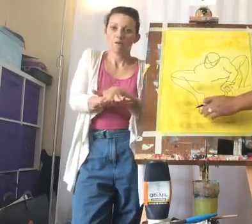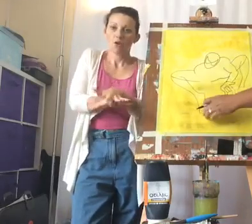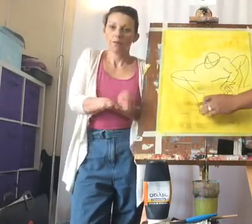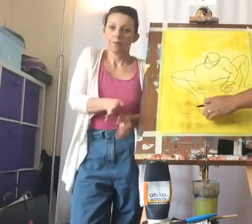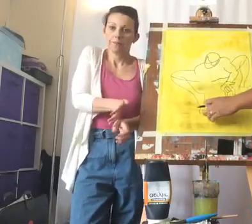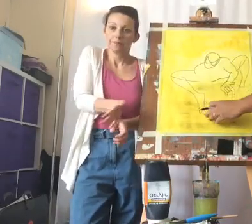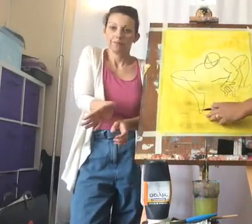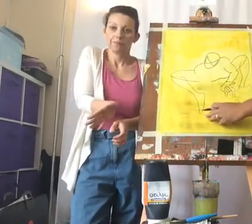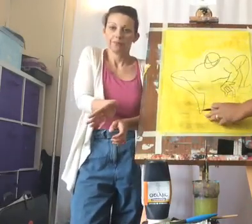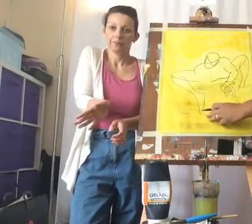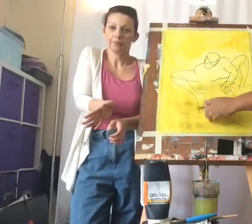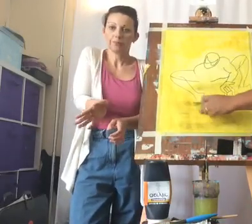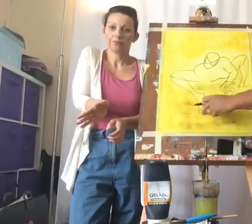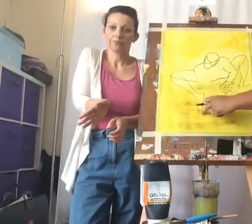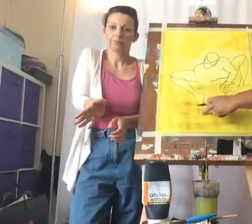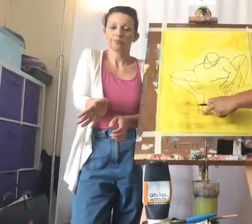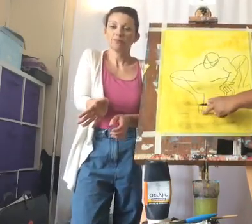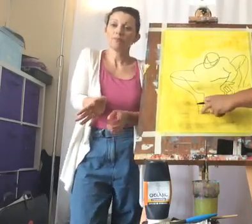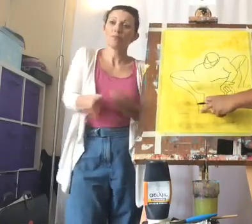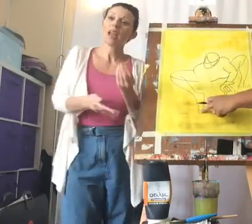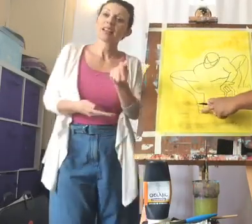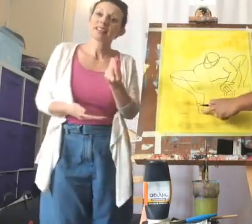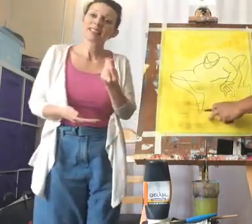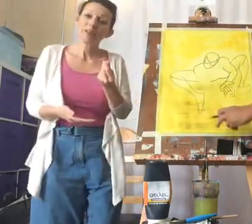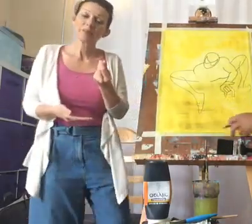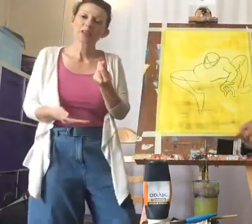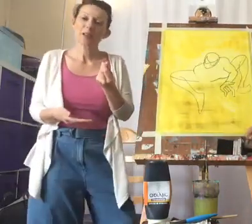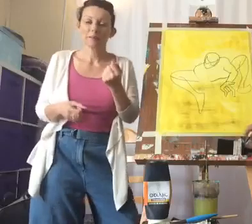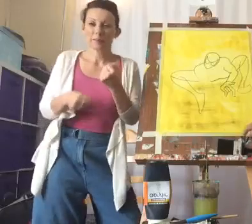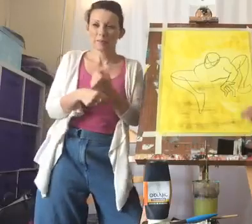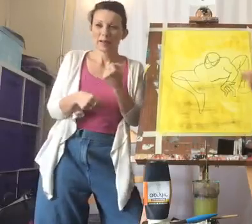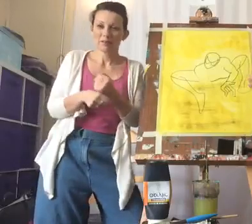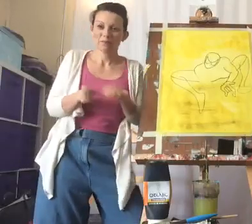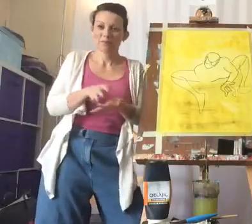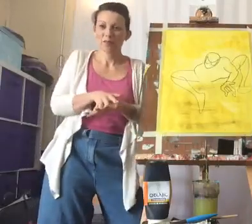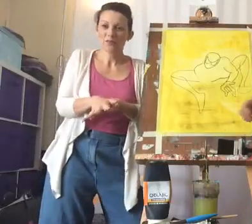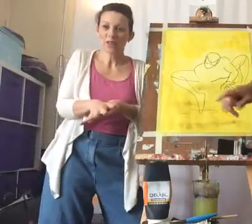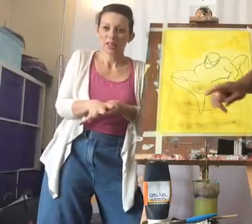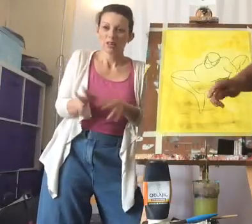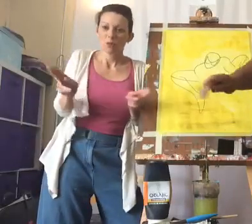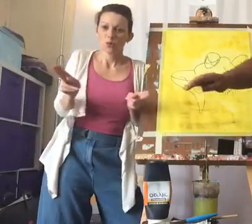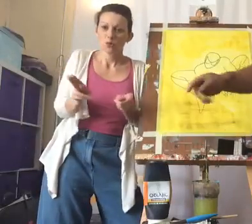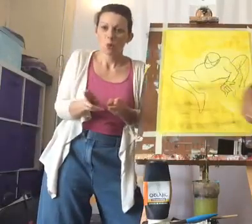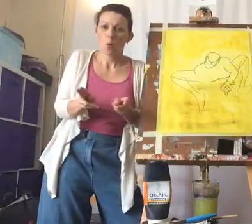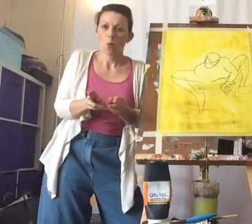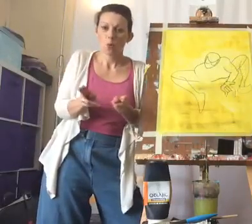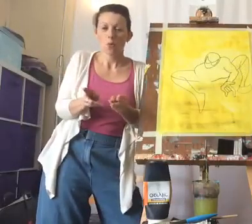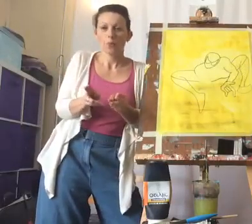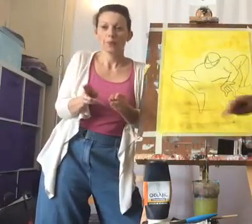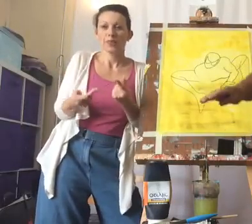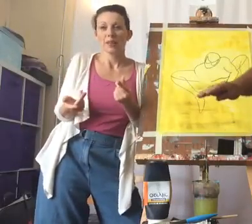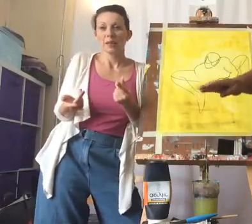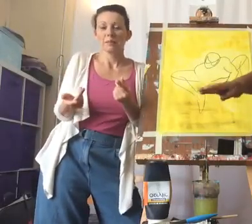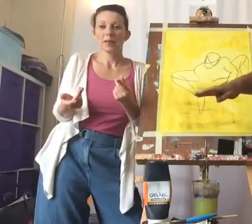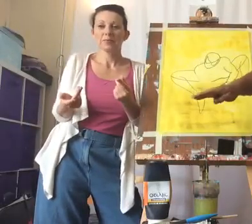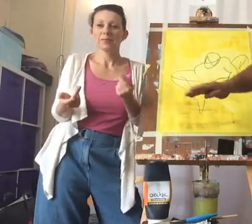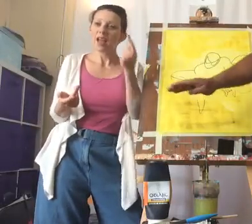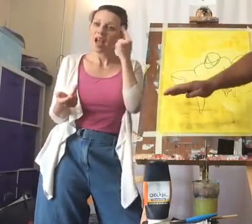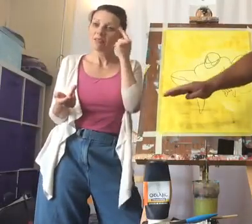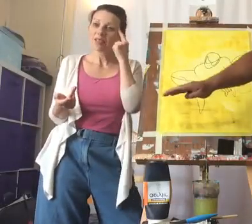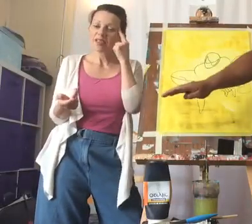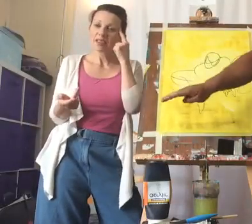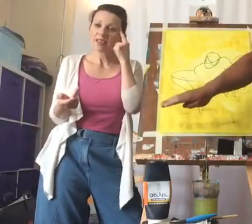Same thing with feet. Sometimes we do them too small. But if you think in real life, if you can try this at home, you can take